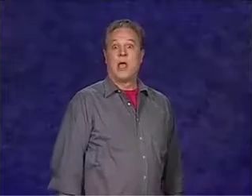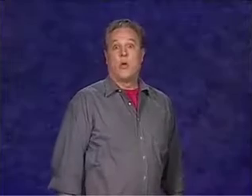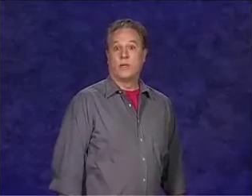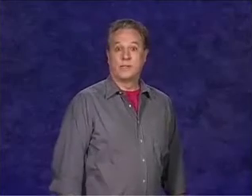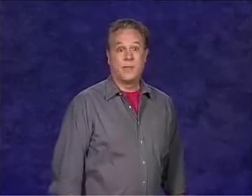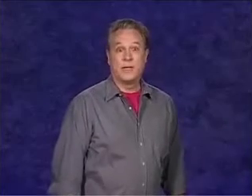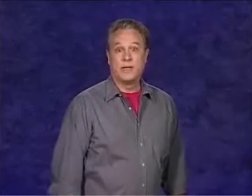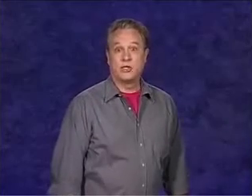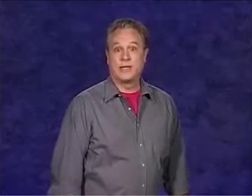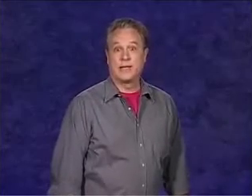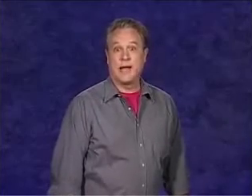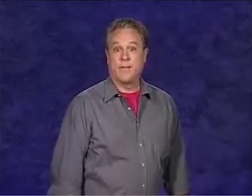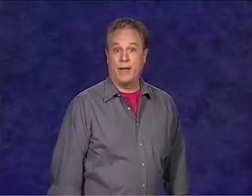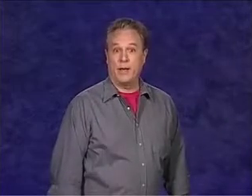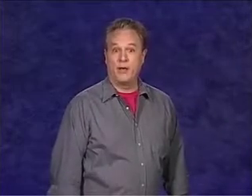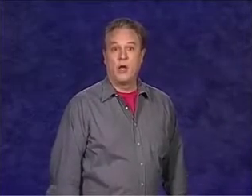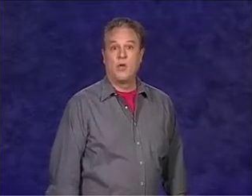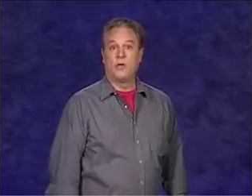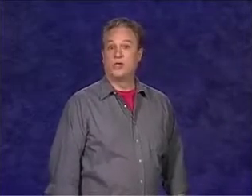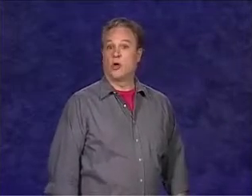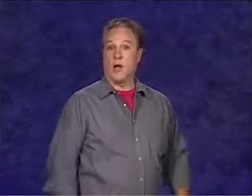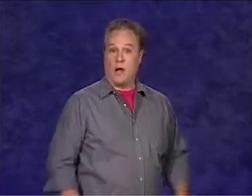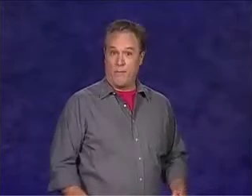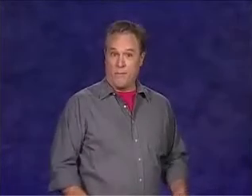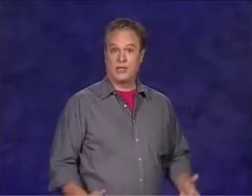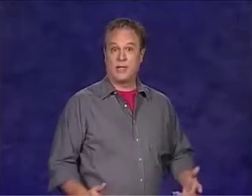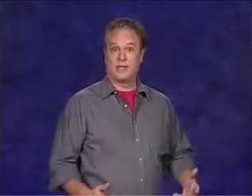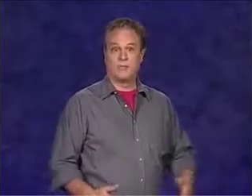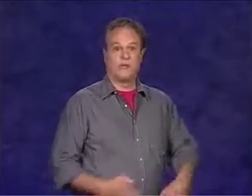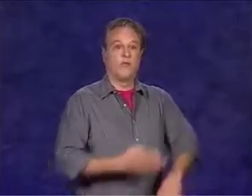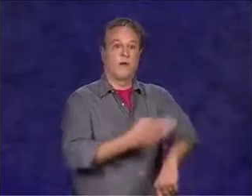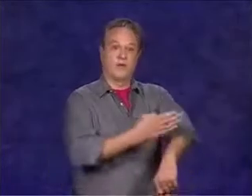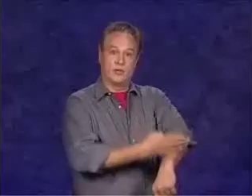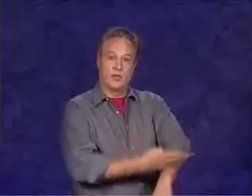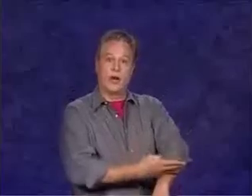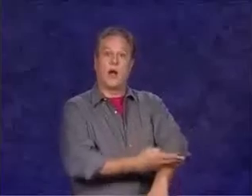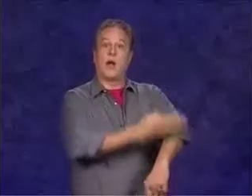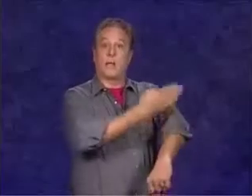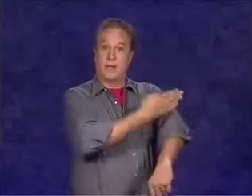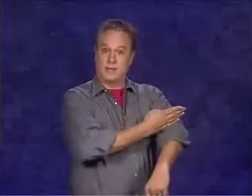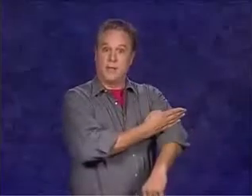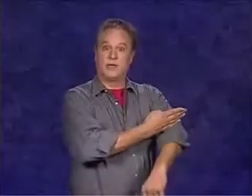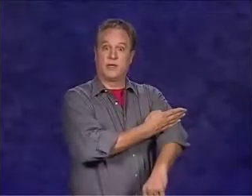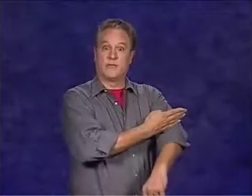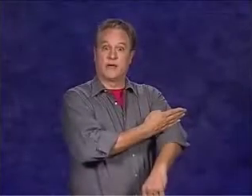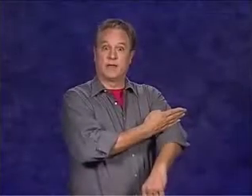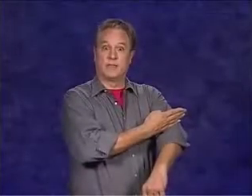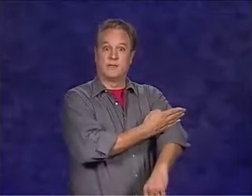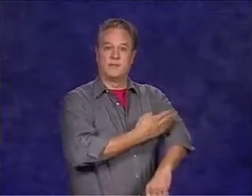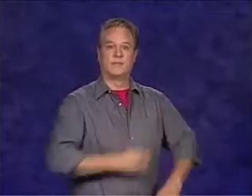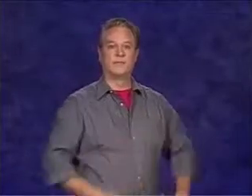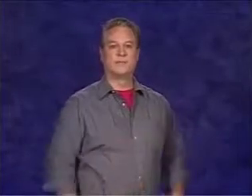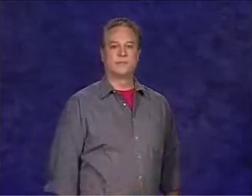When some condition has gotten better, we know how much it has improved by using our arm as a measuring device.